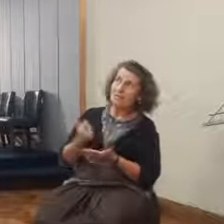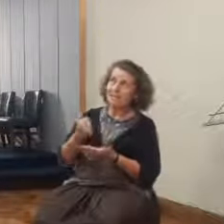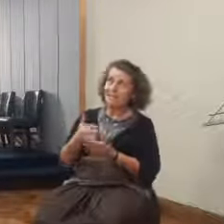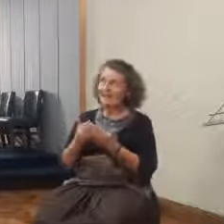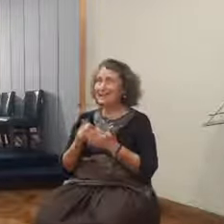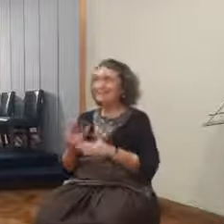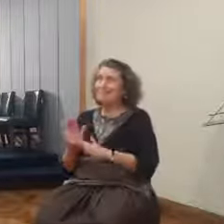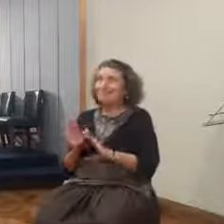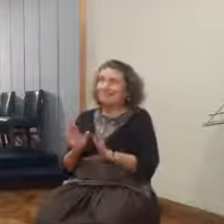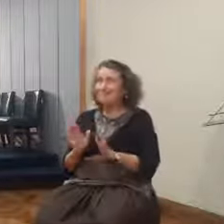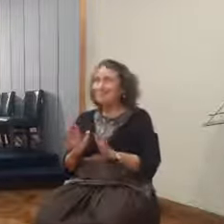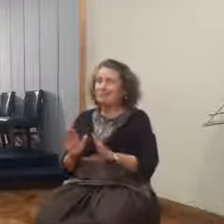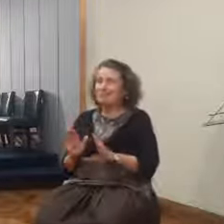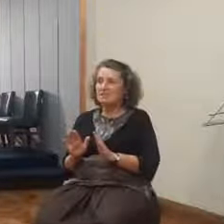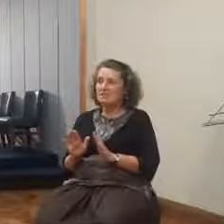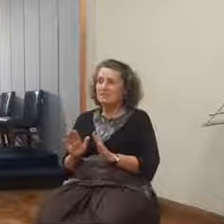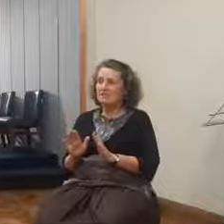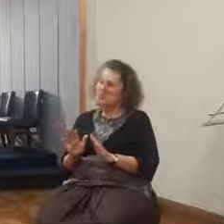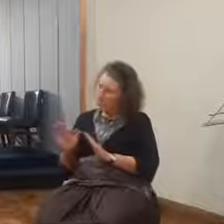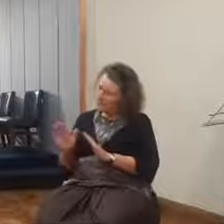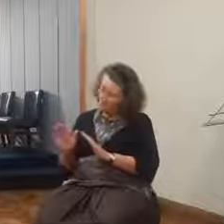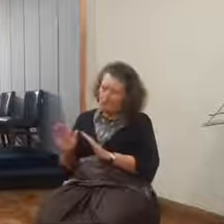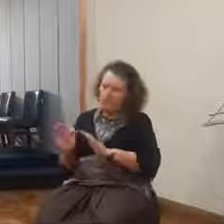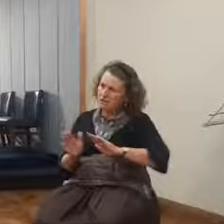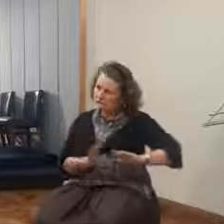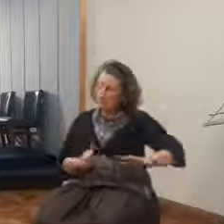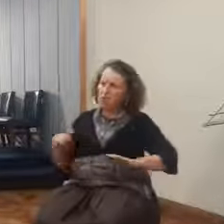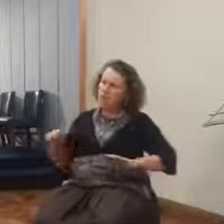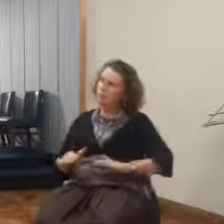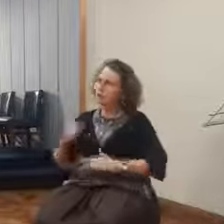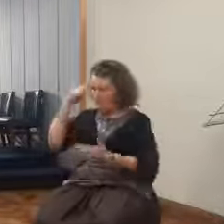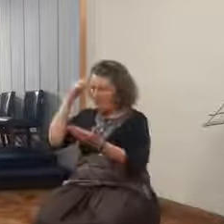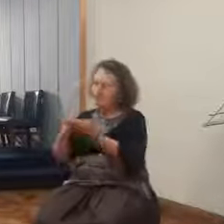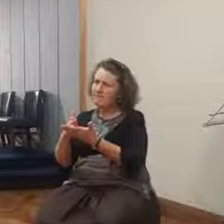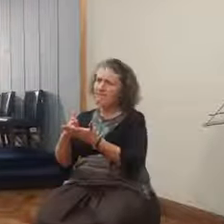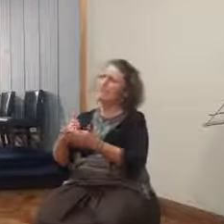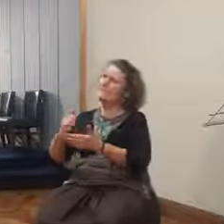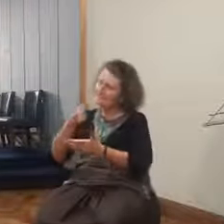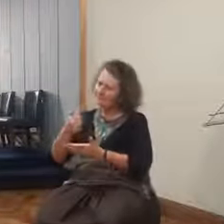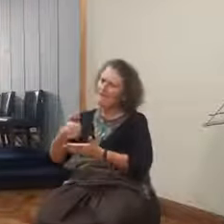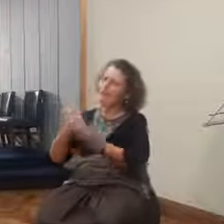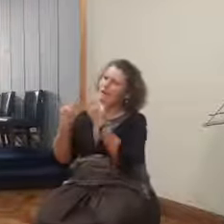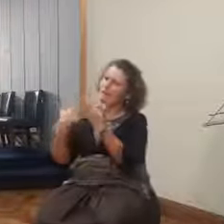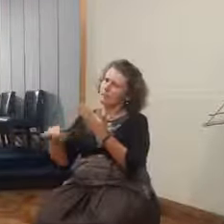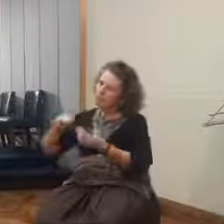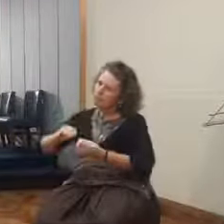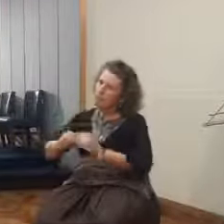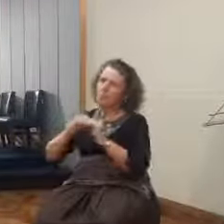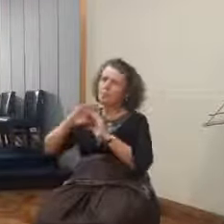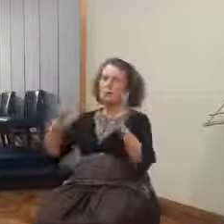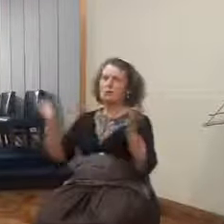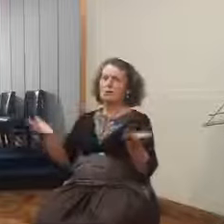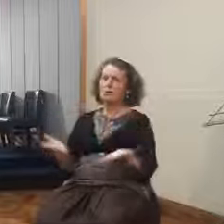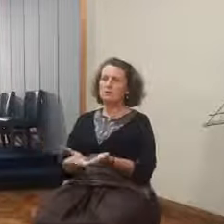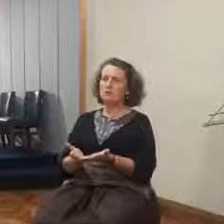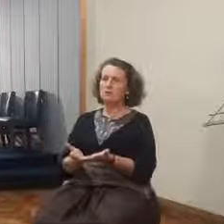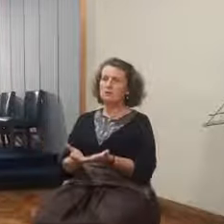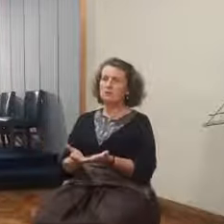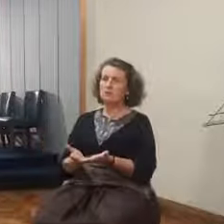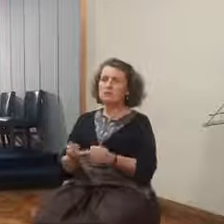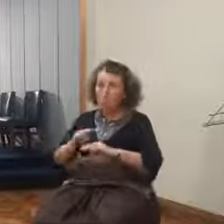psalm, if we don't have that, our praise and our worship are diminished substantially.